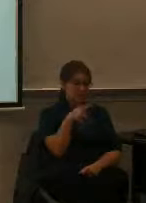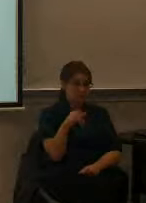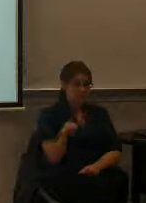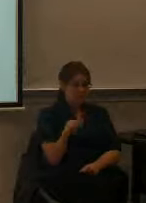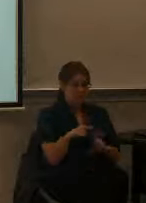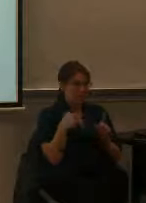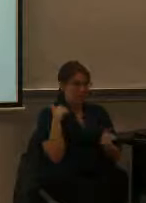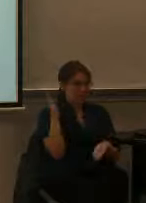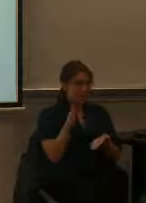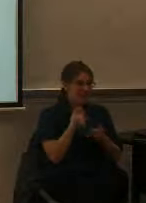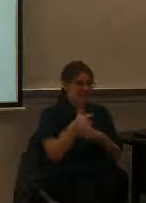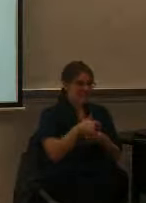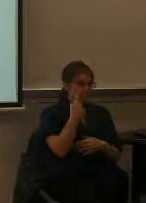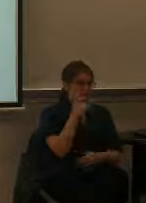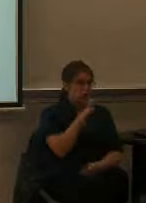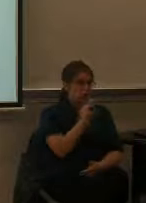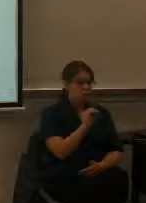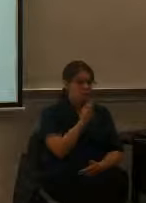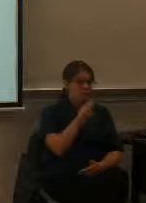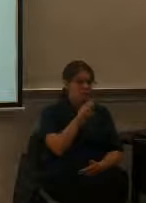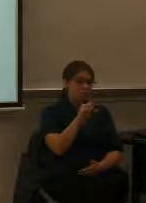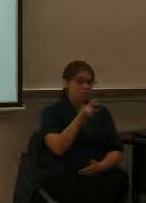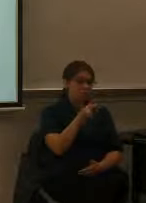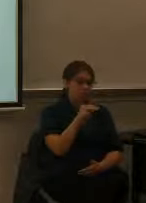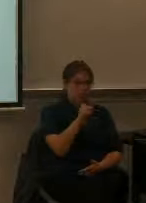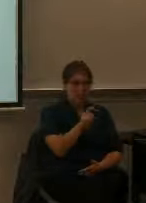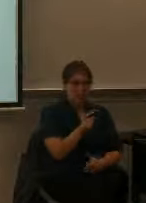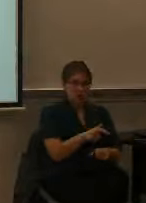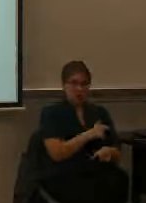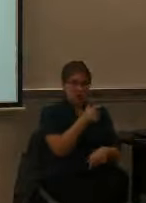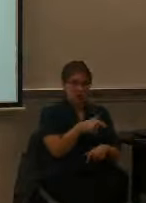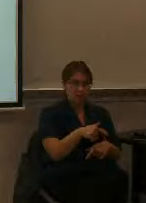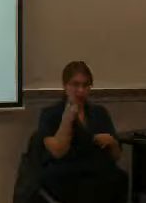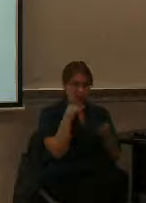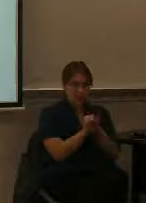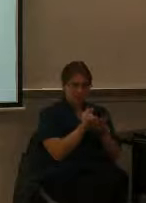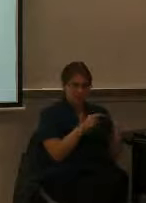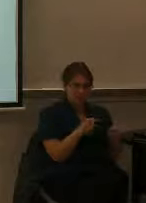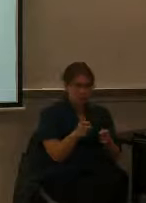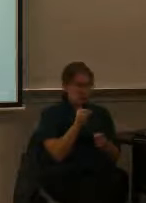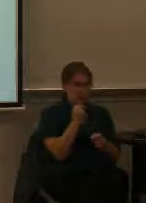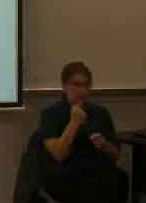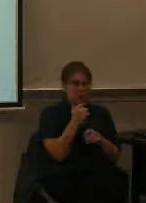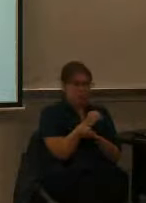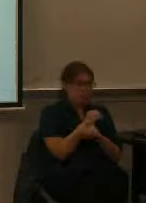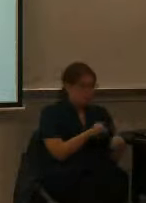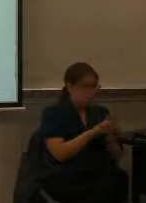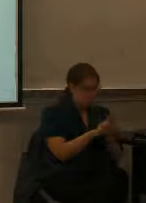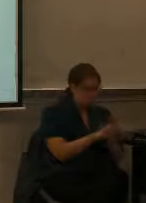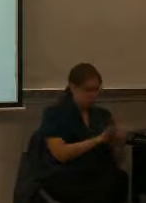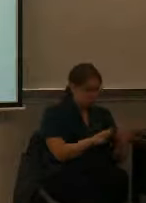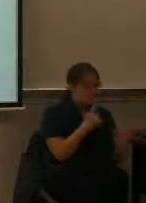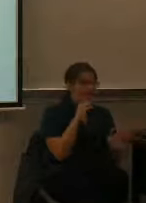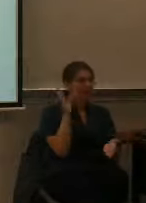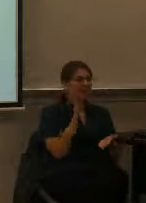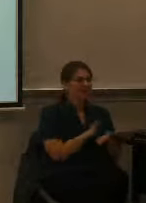for coevolution, and you need a long period of time for that to occur. That's not to say that there aren't any examples, but they're less common than